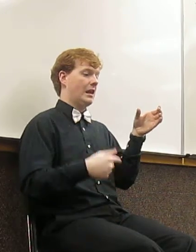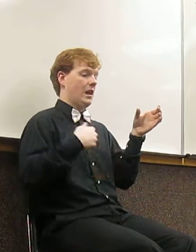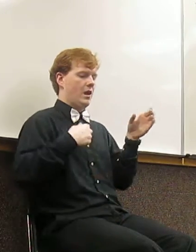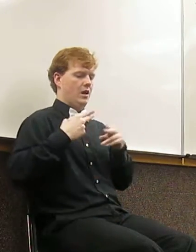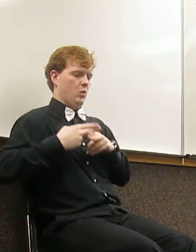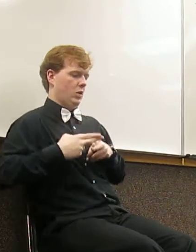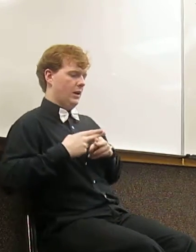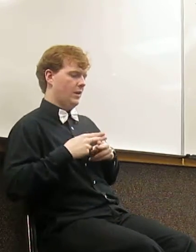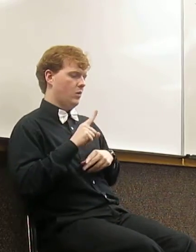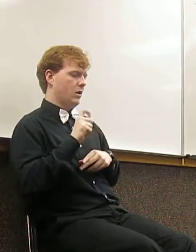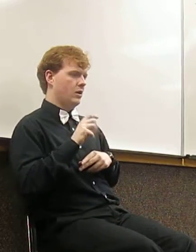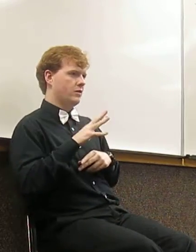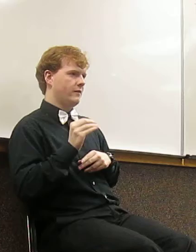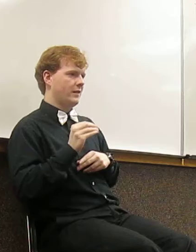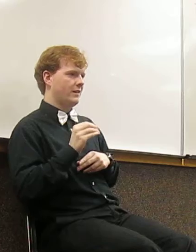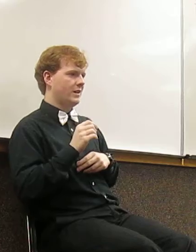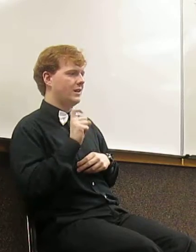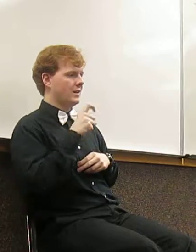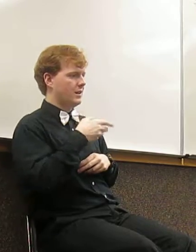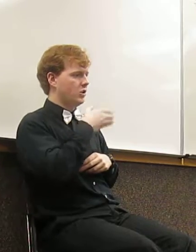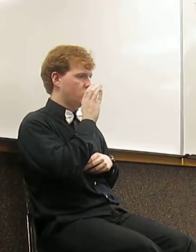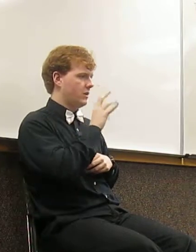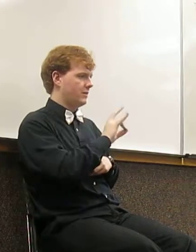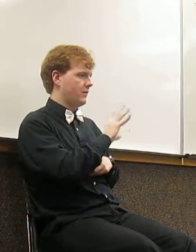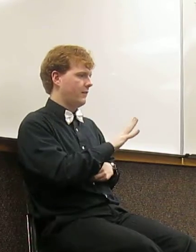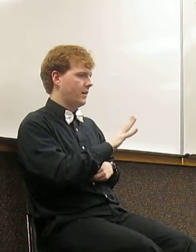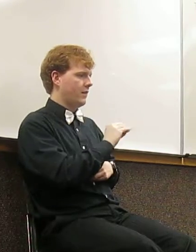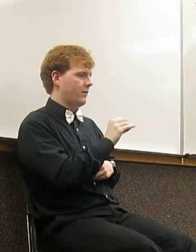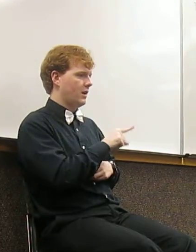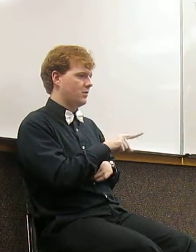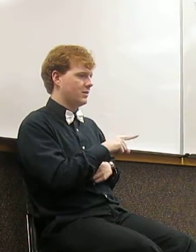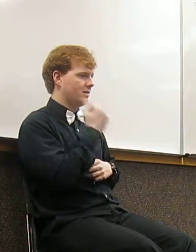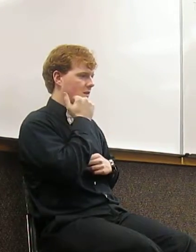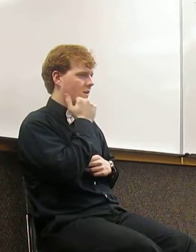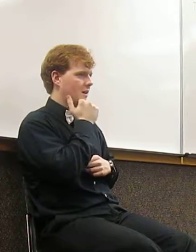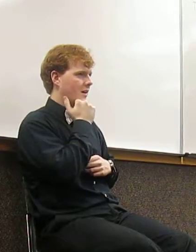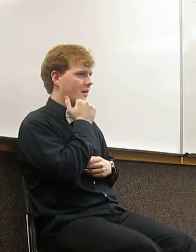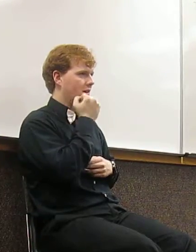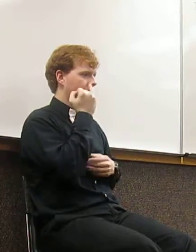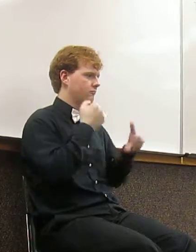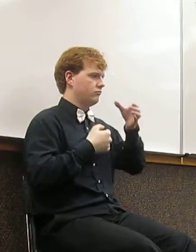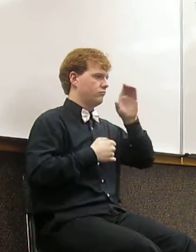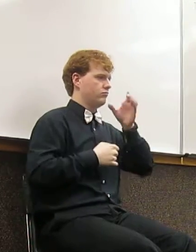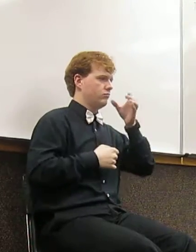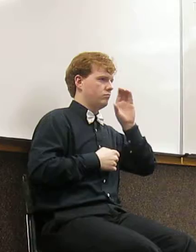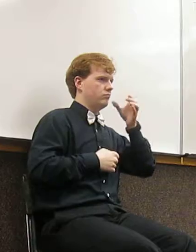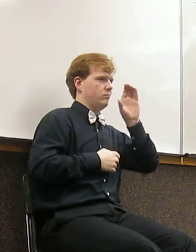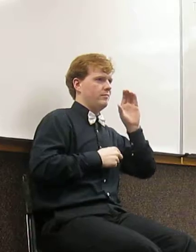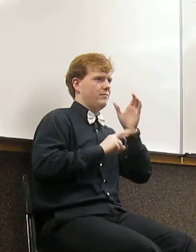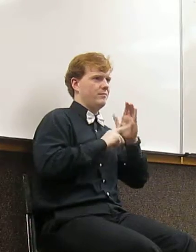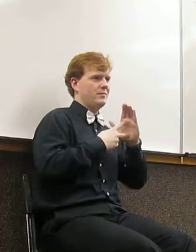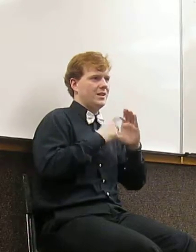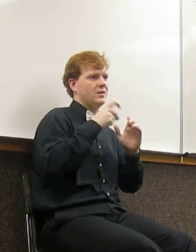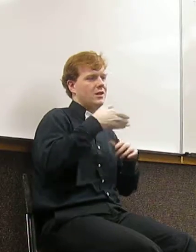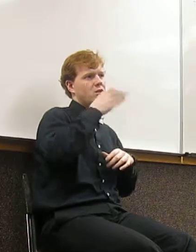150 pounds. I'm supposed to drink 75 ounces a day. How many of these would I have to drink? 5. Like 5 of